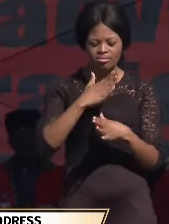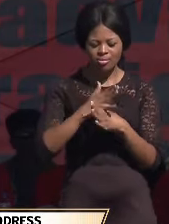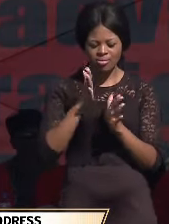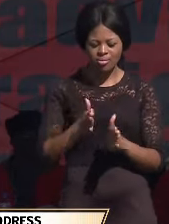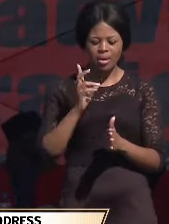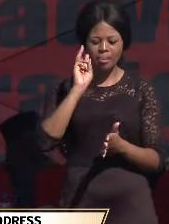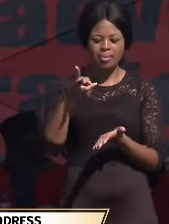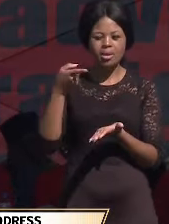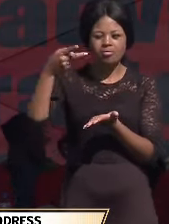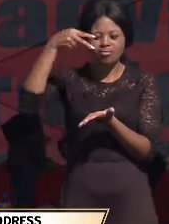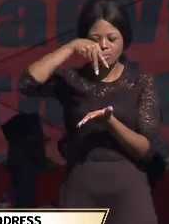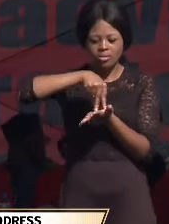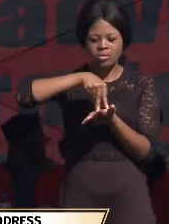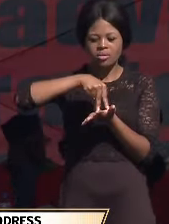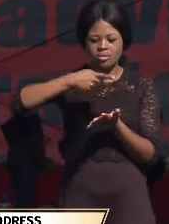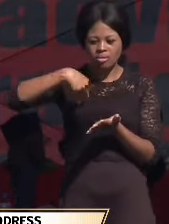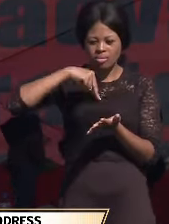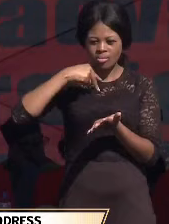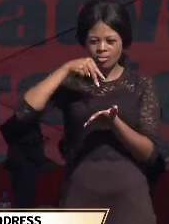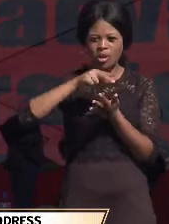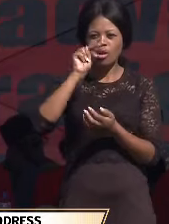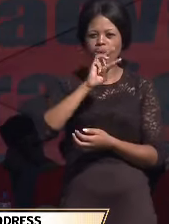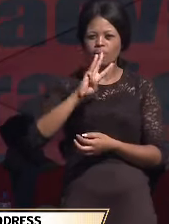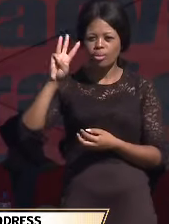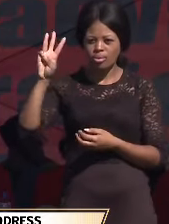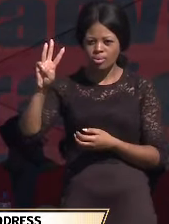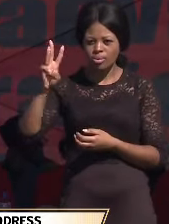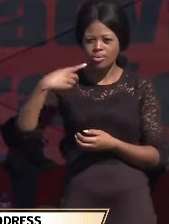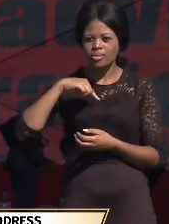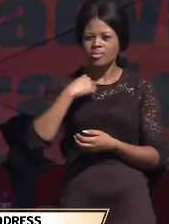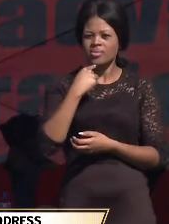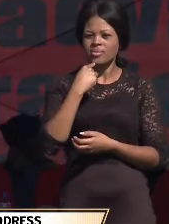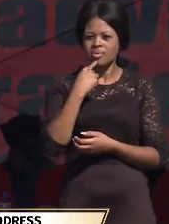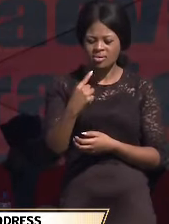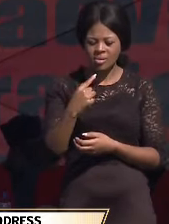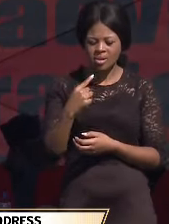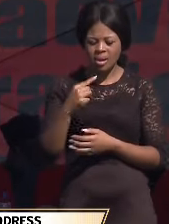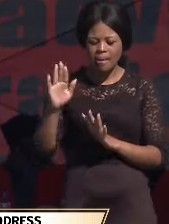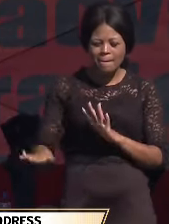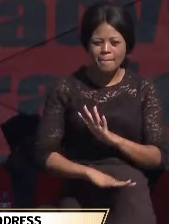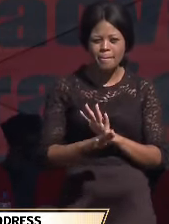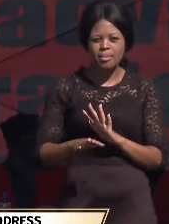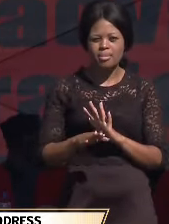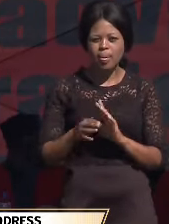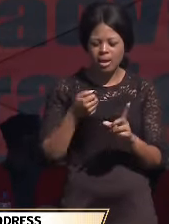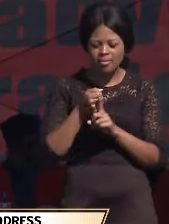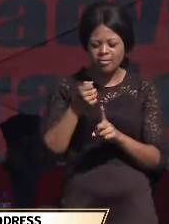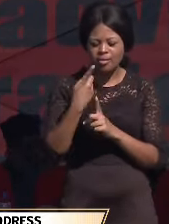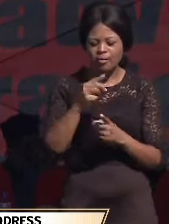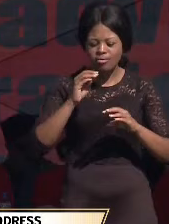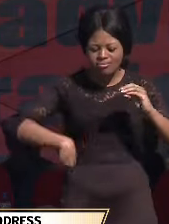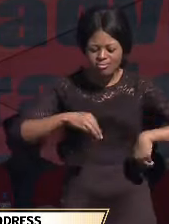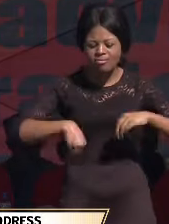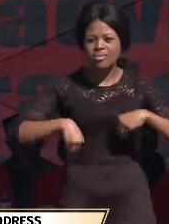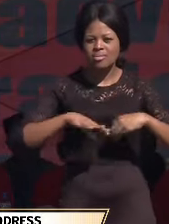up. We have stood up in Northwest to say pants in a corruption. And we can